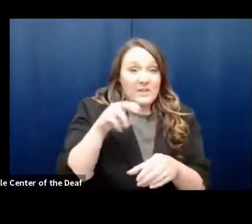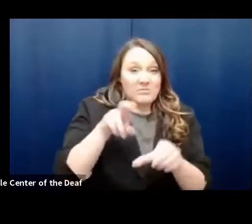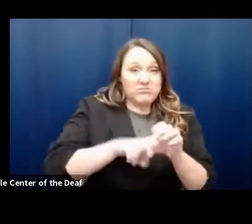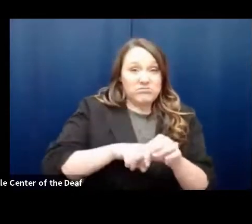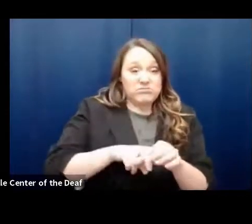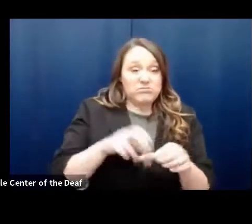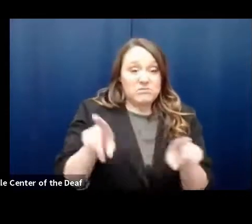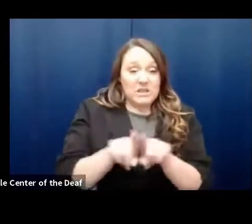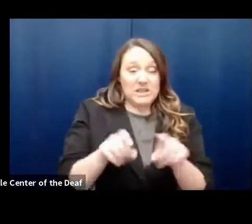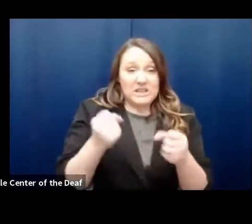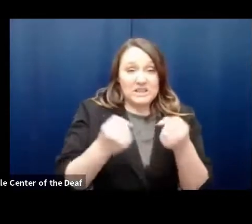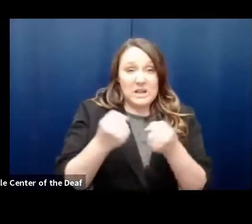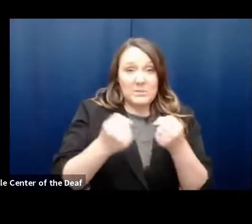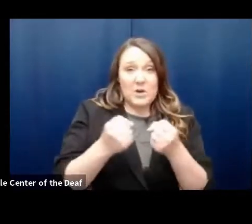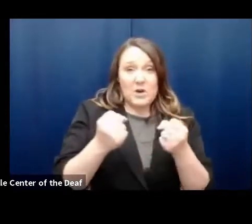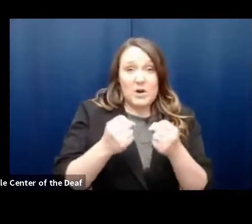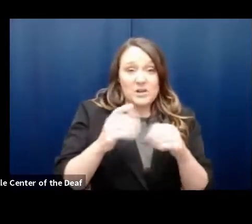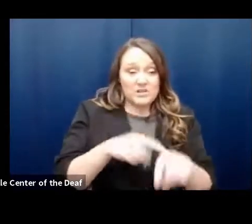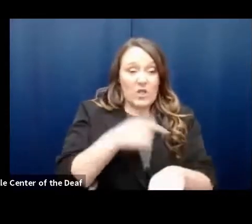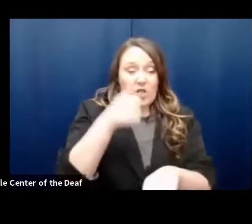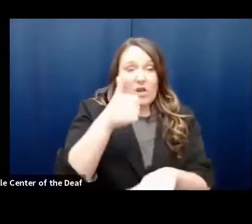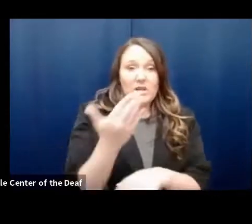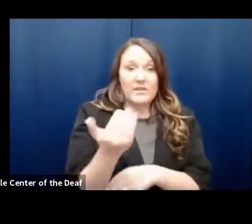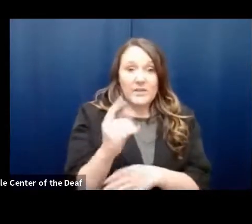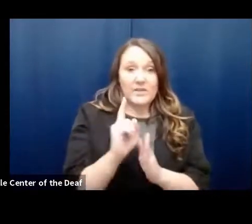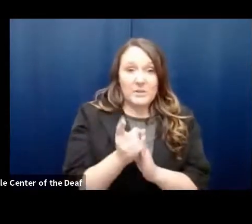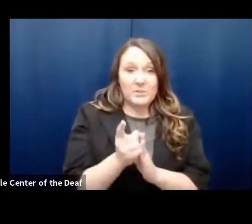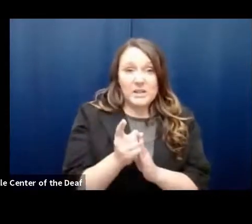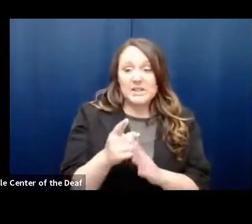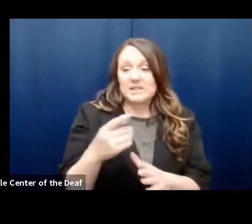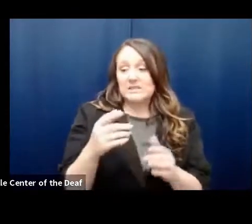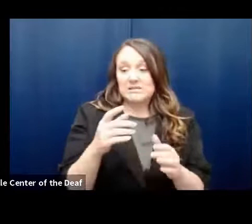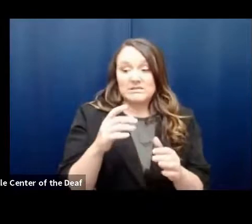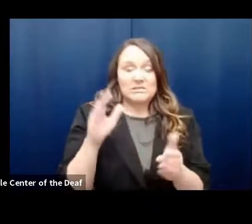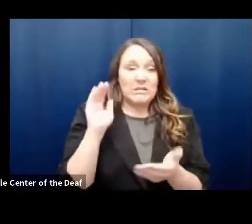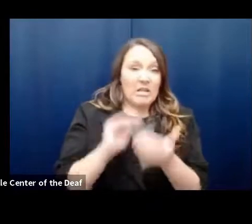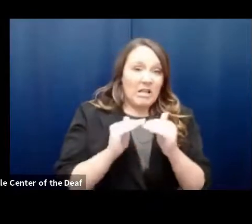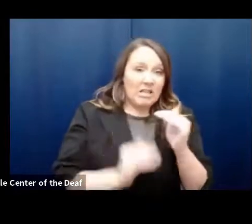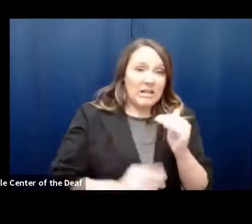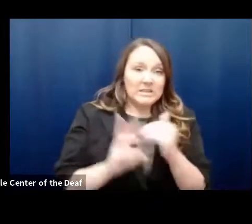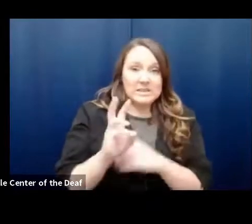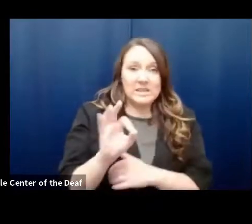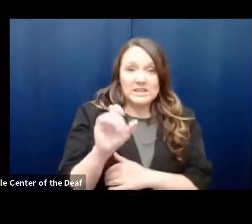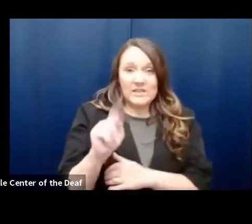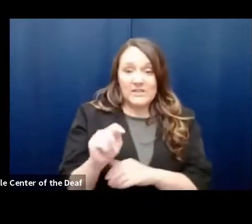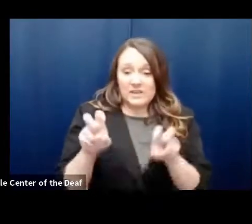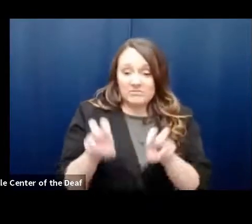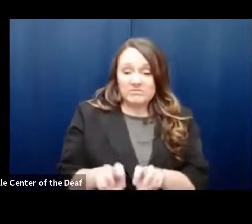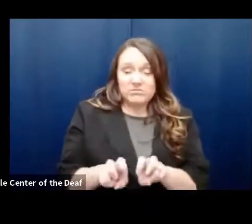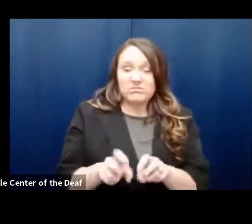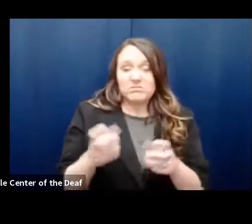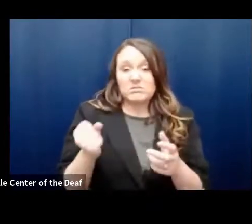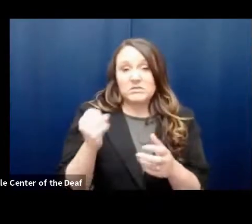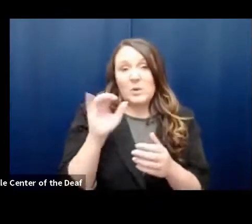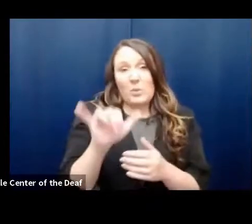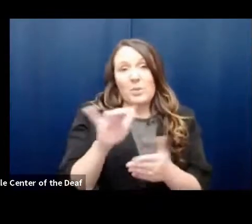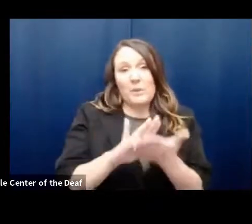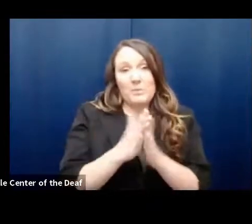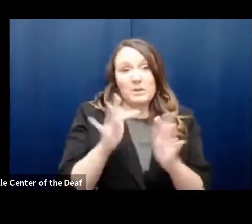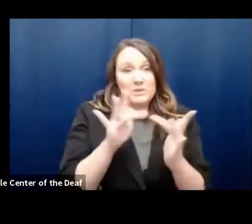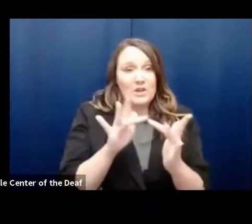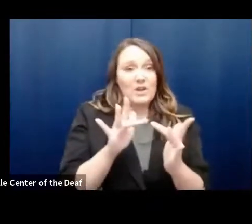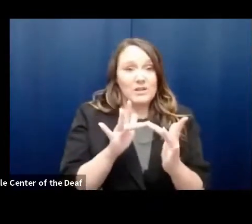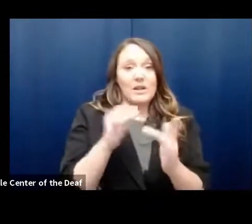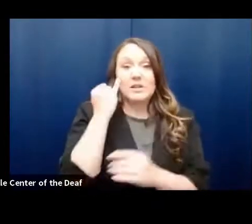15 minutes. If either one of you becomes a case, that's a contact. Think about when you go out to dinner, if you want to have a